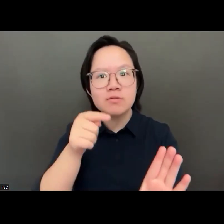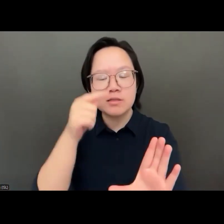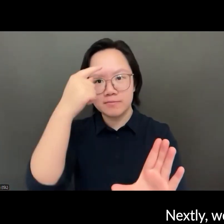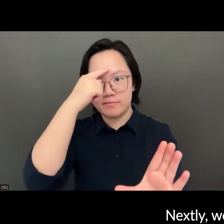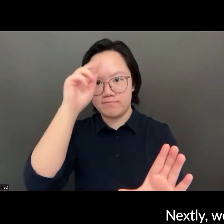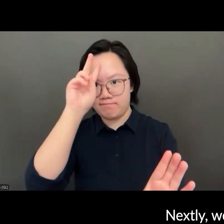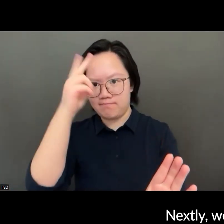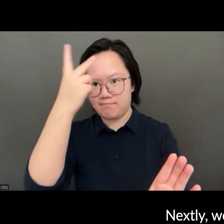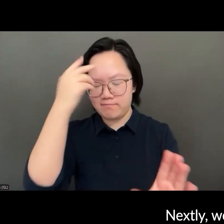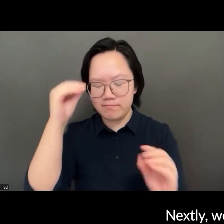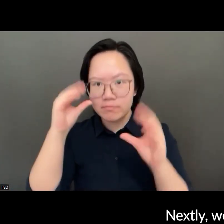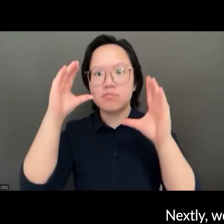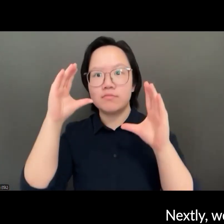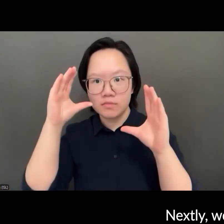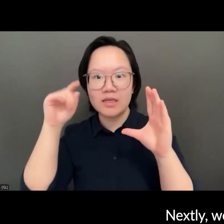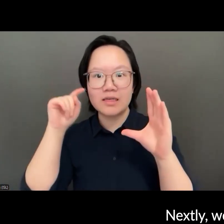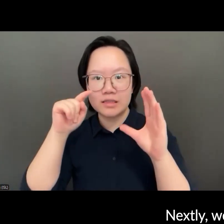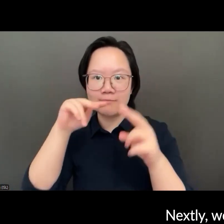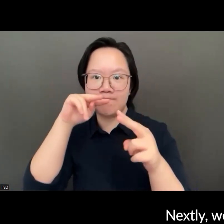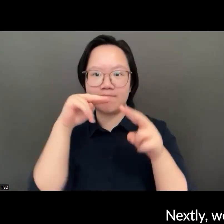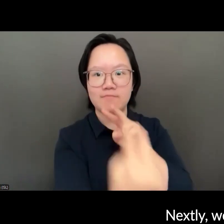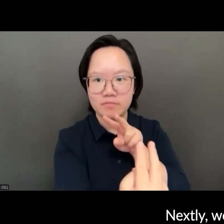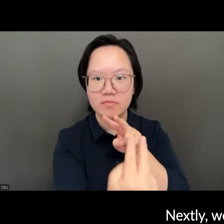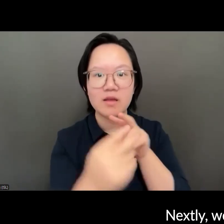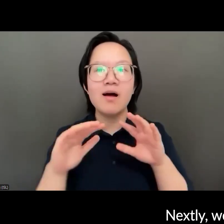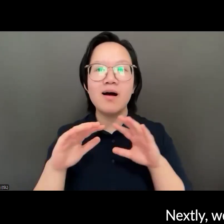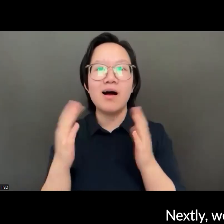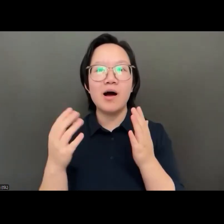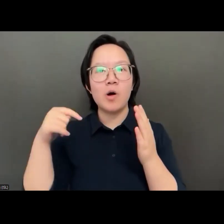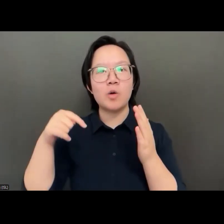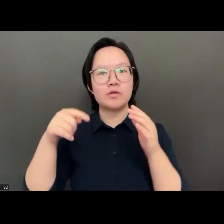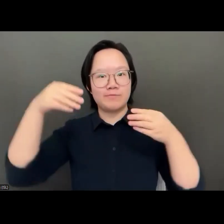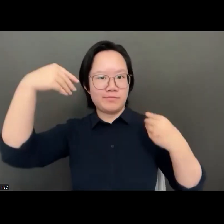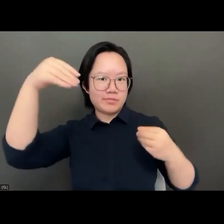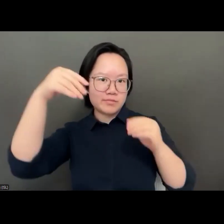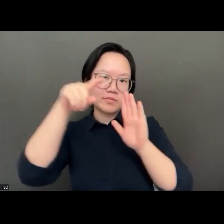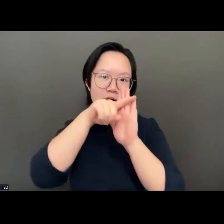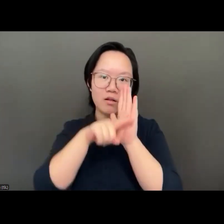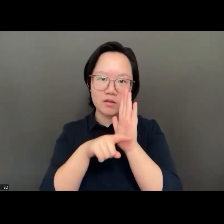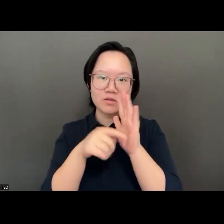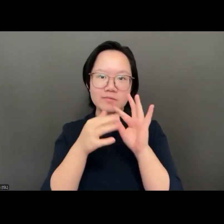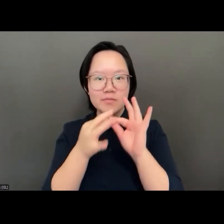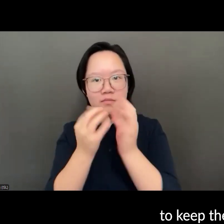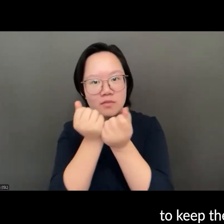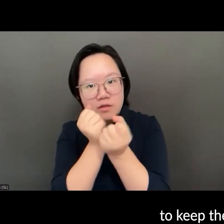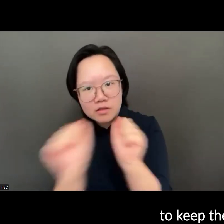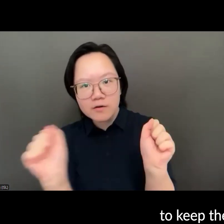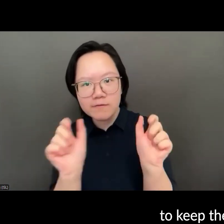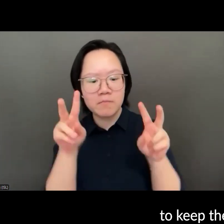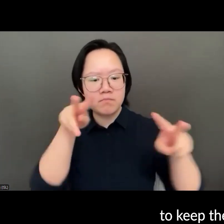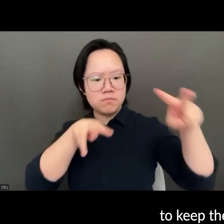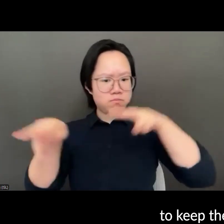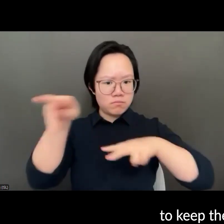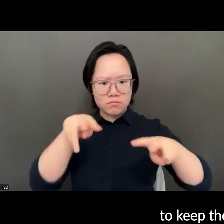experience. Nextly, we also hold regular discussion on safeguarding both within our team and families to keep